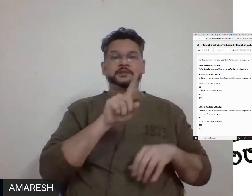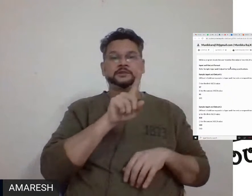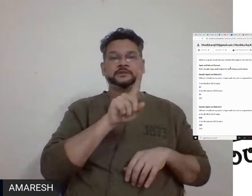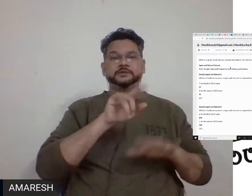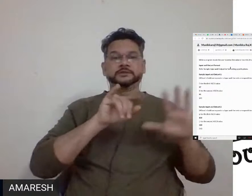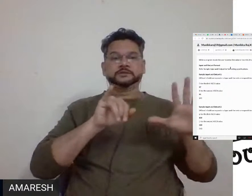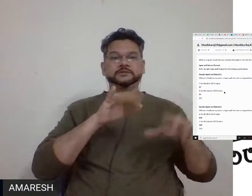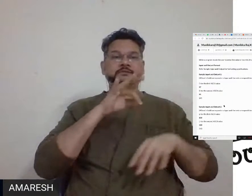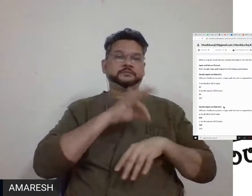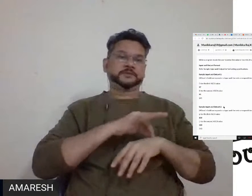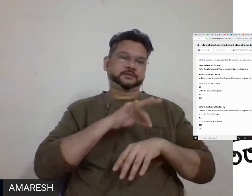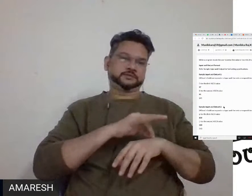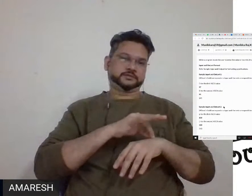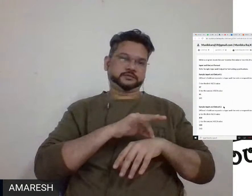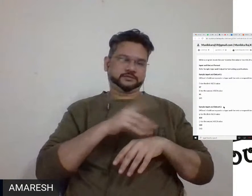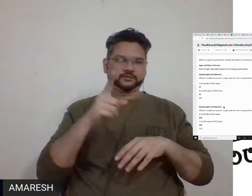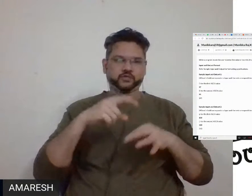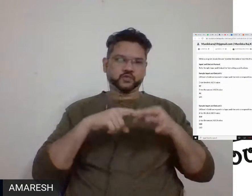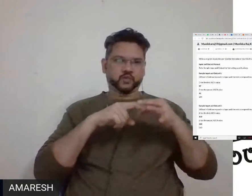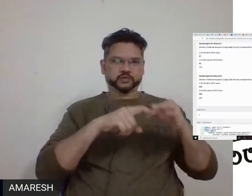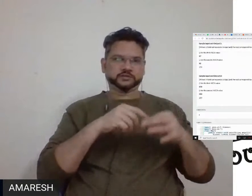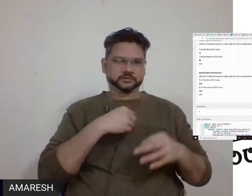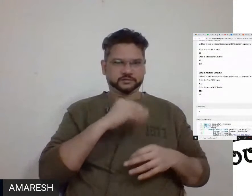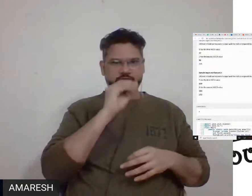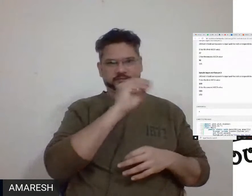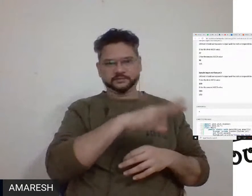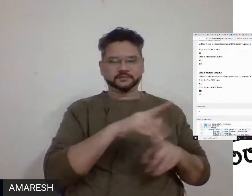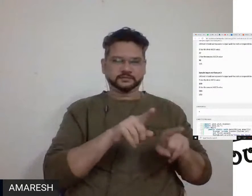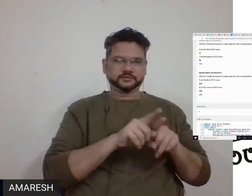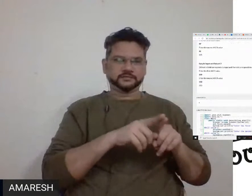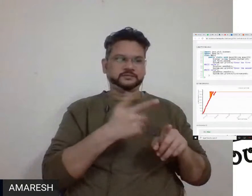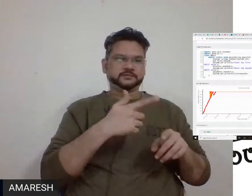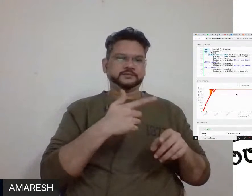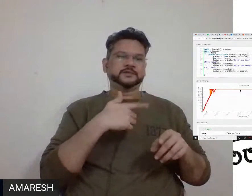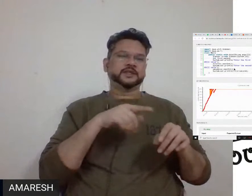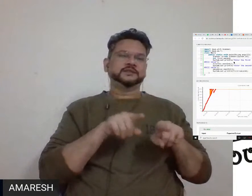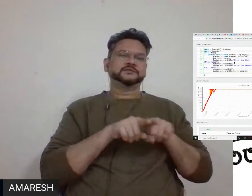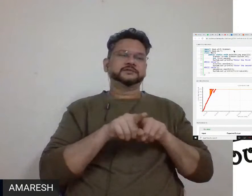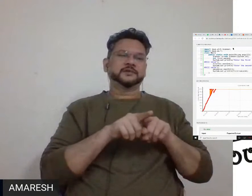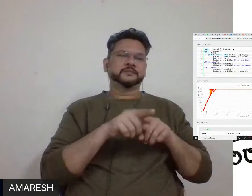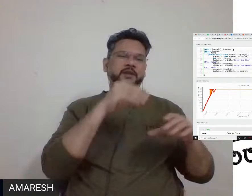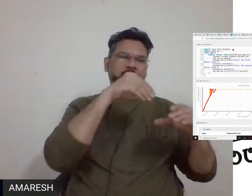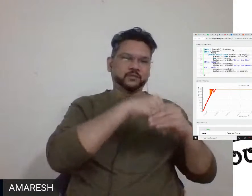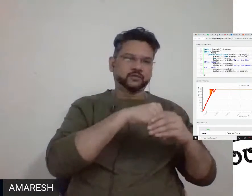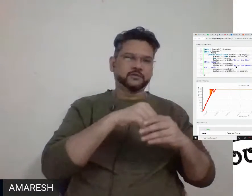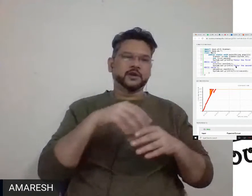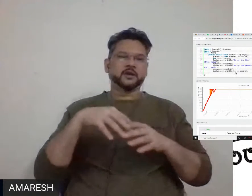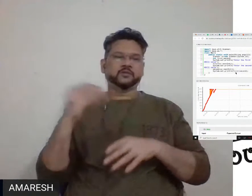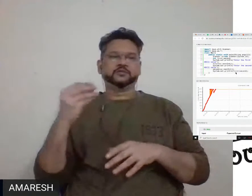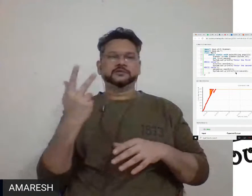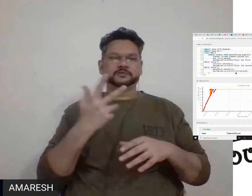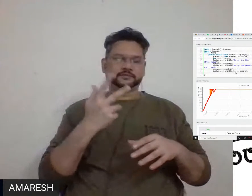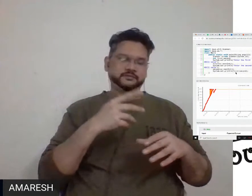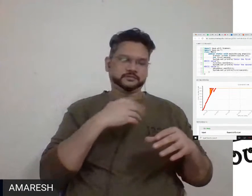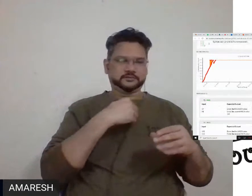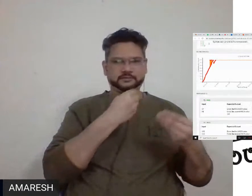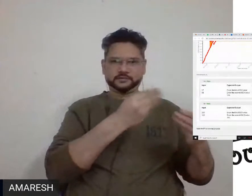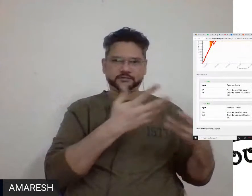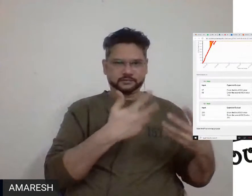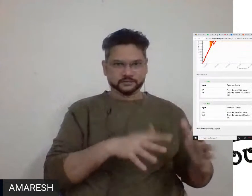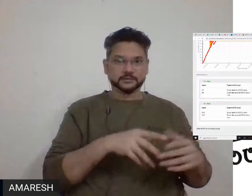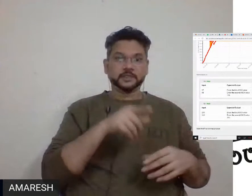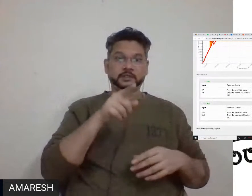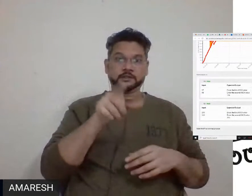problem that was given to him. There was sample input and output that was also given. This is the actual code, that Manika Raj has